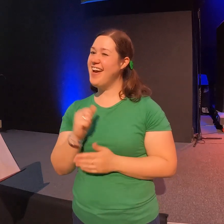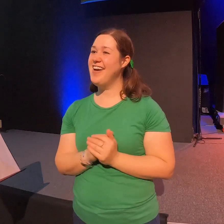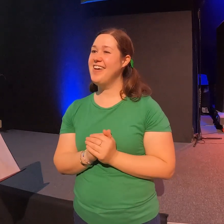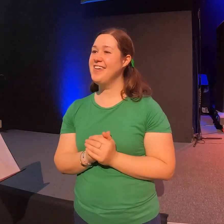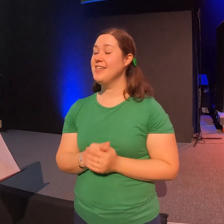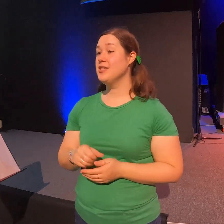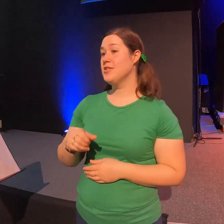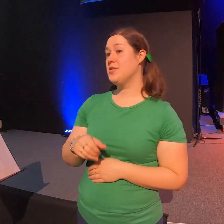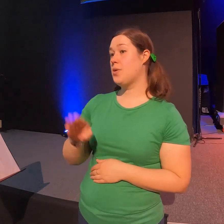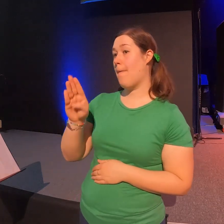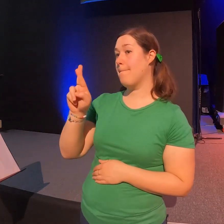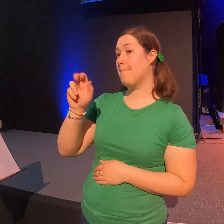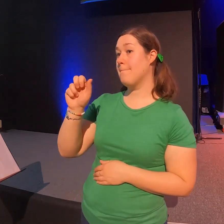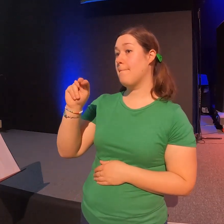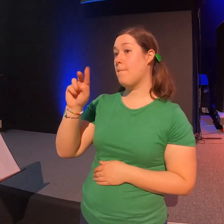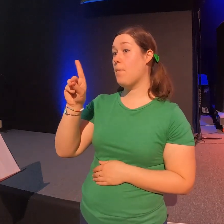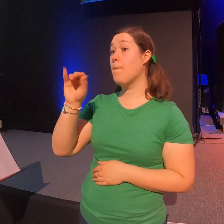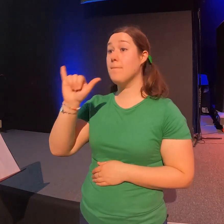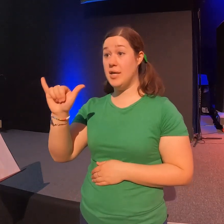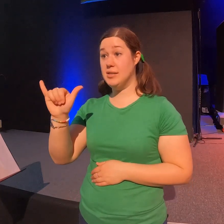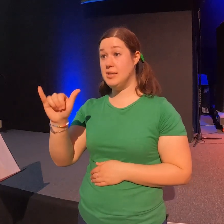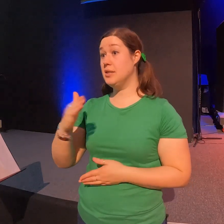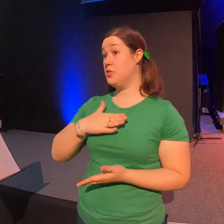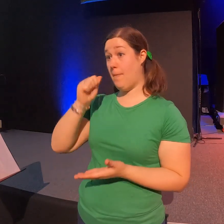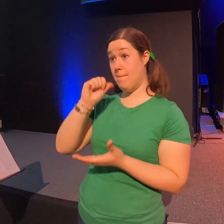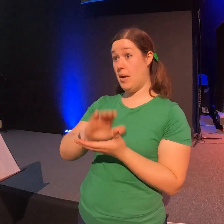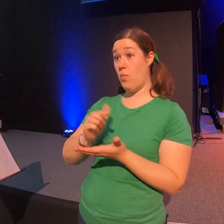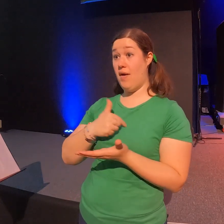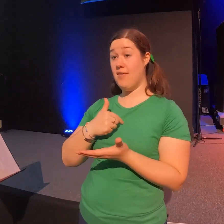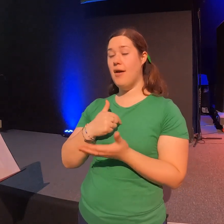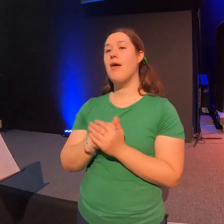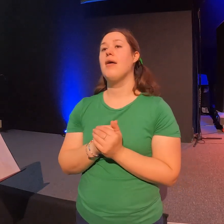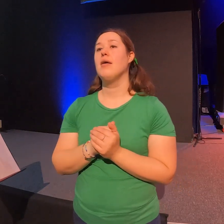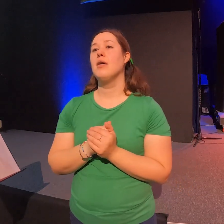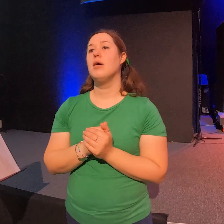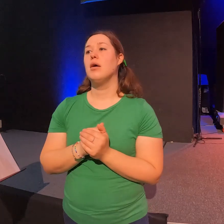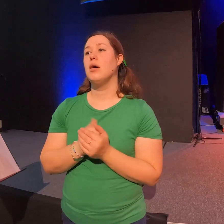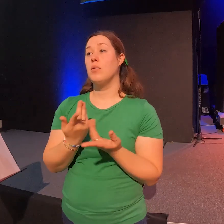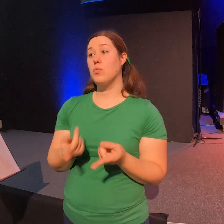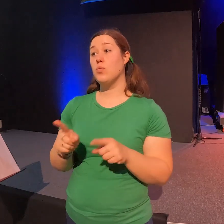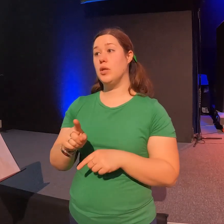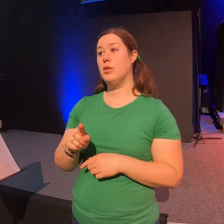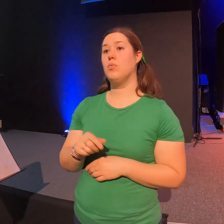Brandy and I, when we were serving Pasadena, that's where we found out that we were pregnant with Paul.